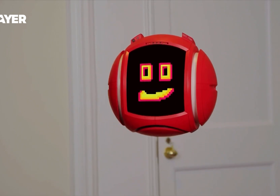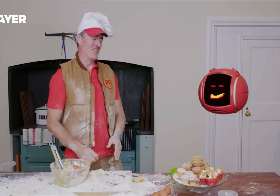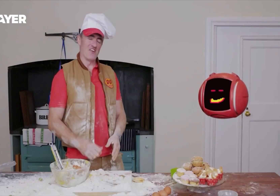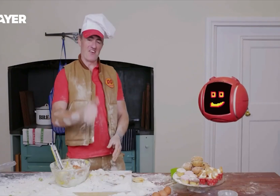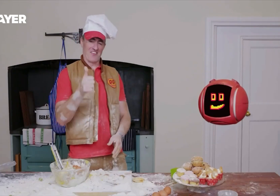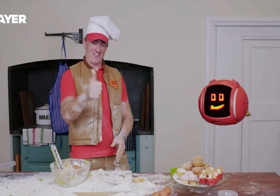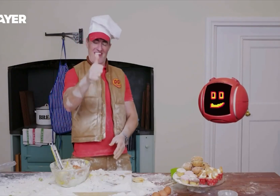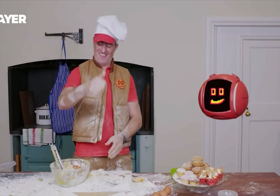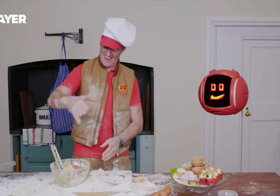They're great.